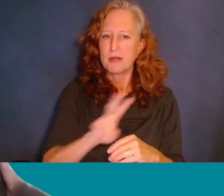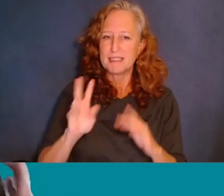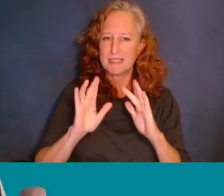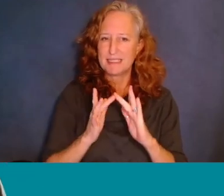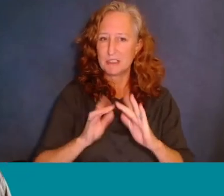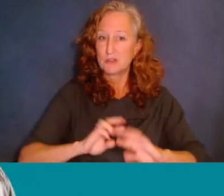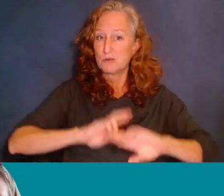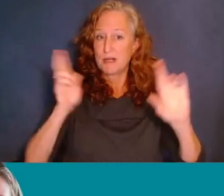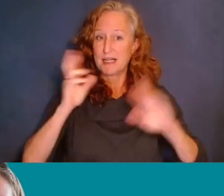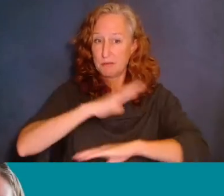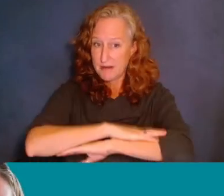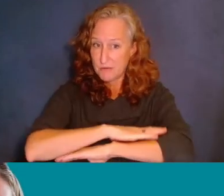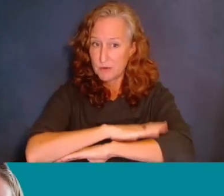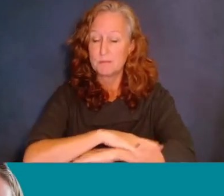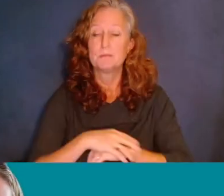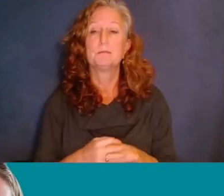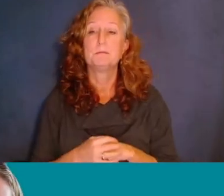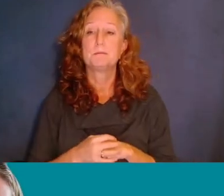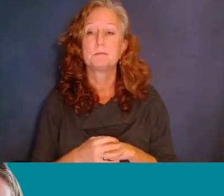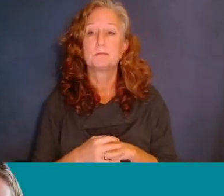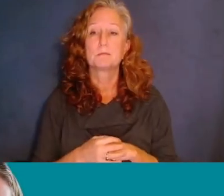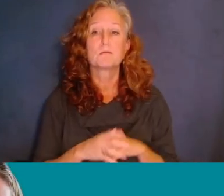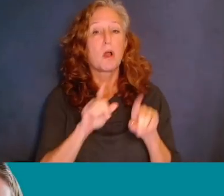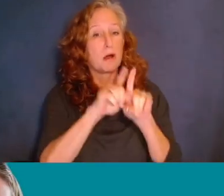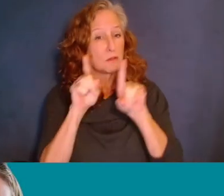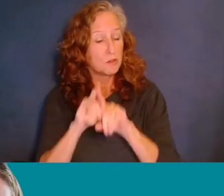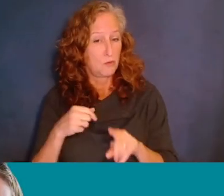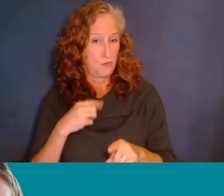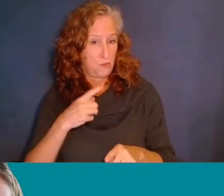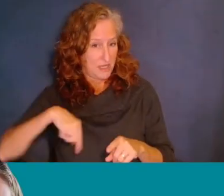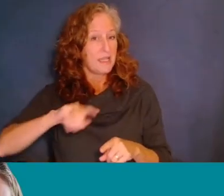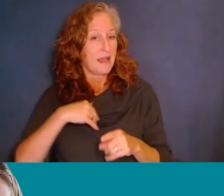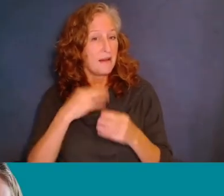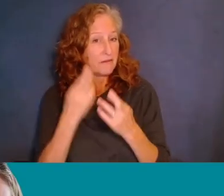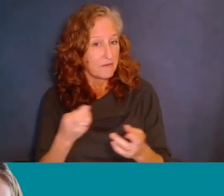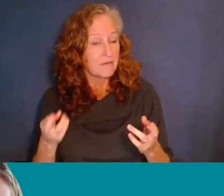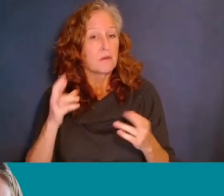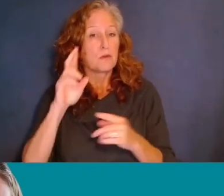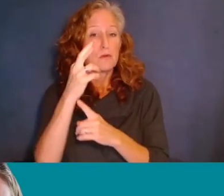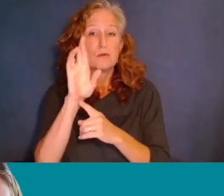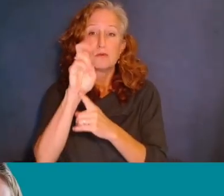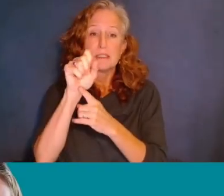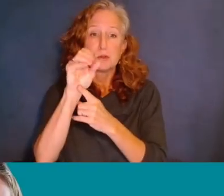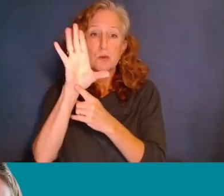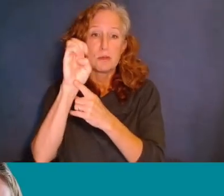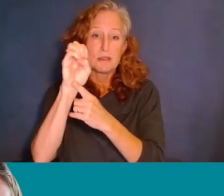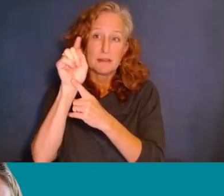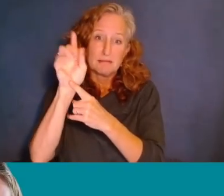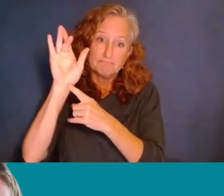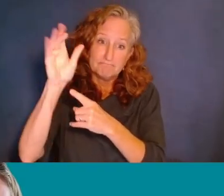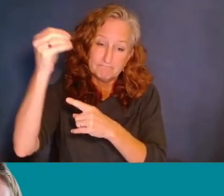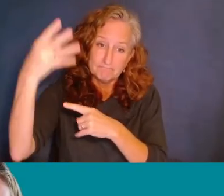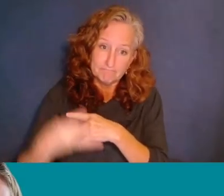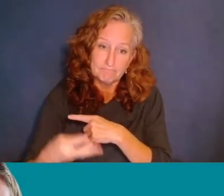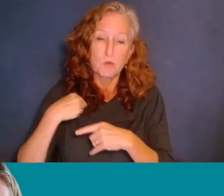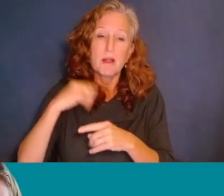those downloadable resources on the resources tab, which is the Comprehensive Entrepreneurial Guide, which I do believe Lane had